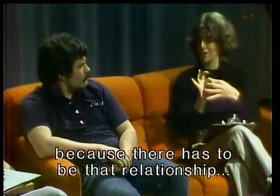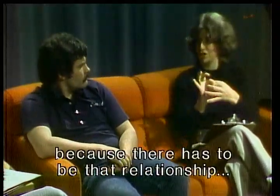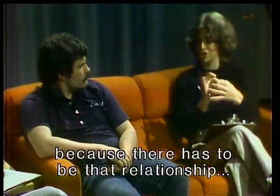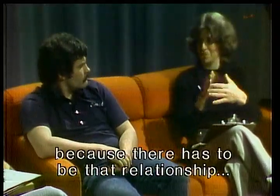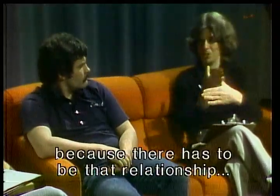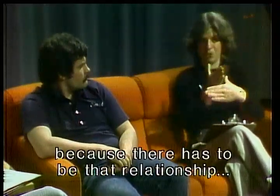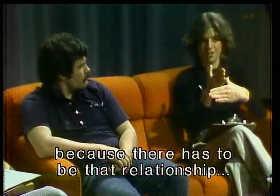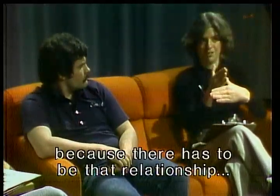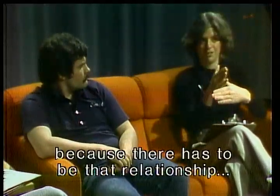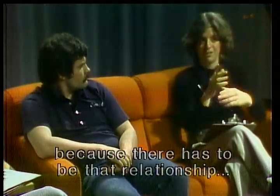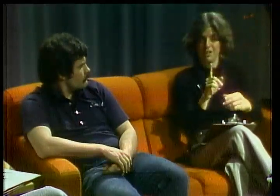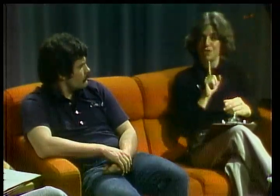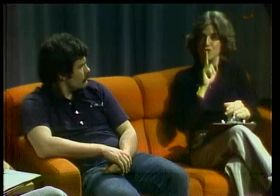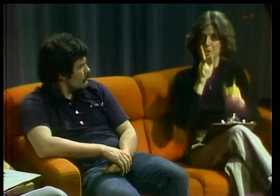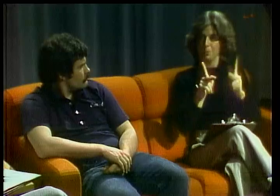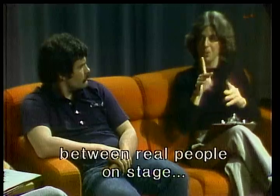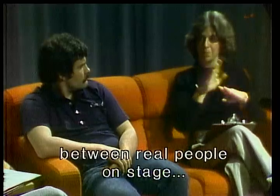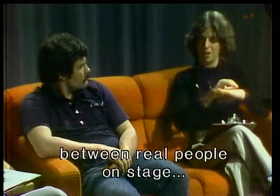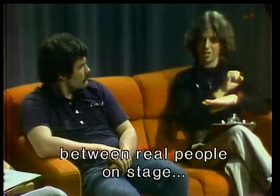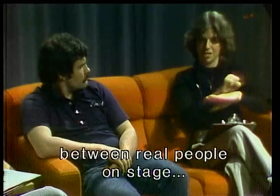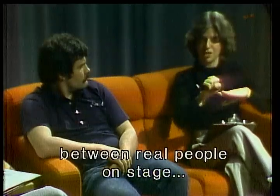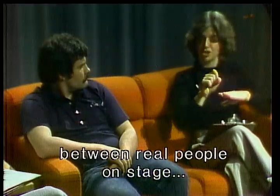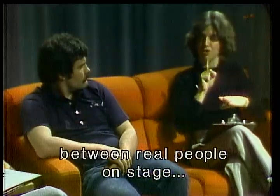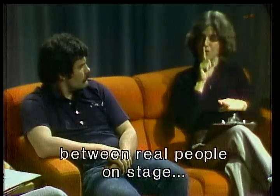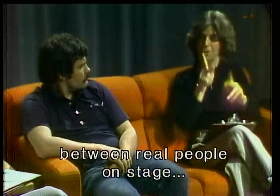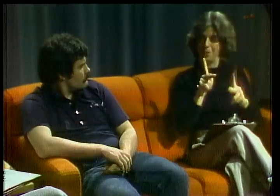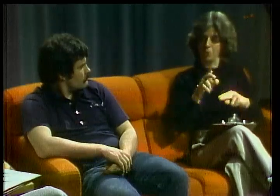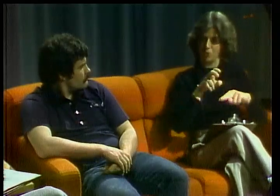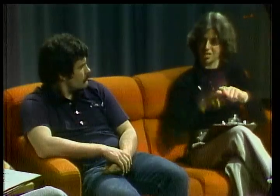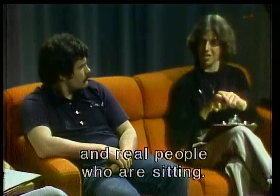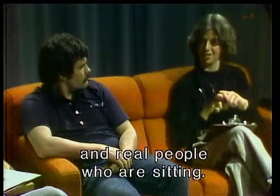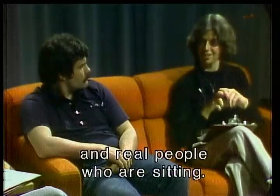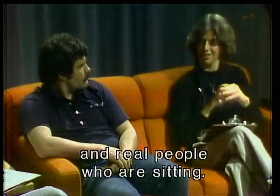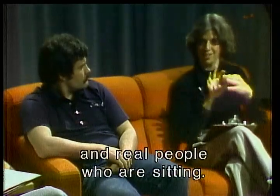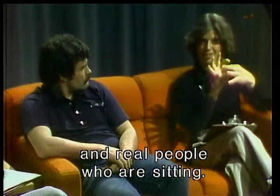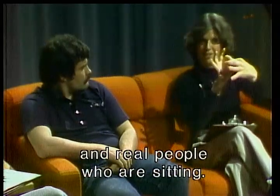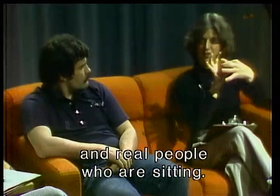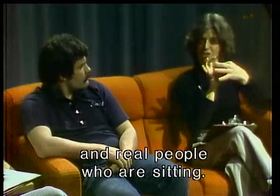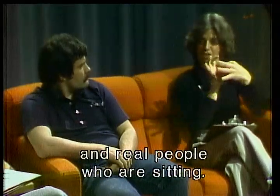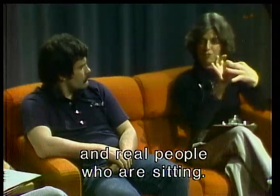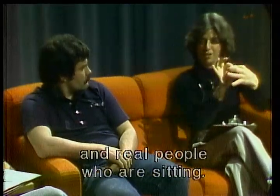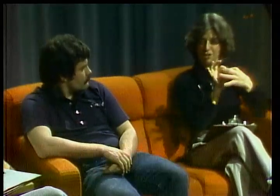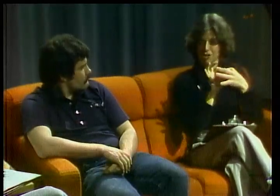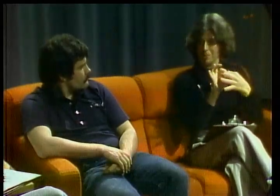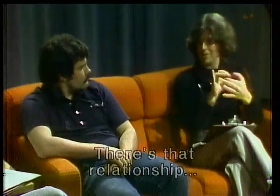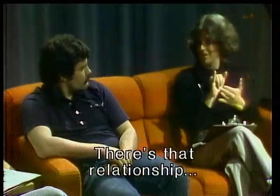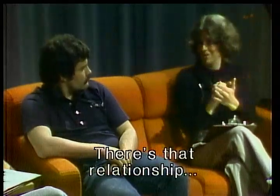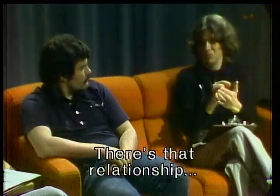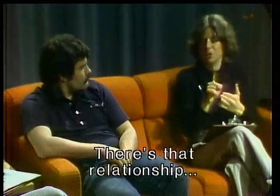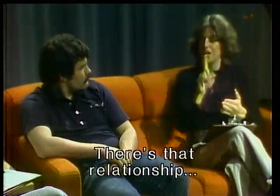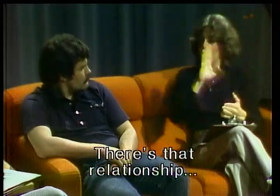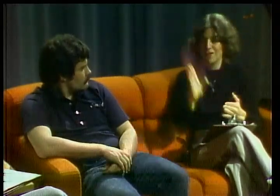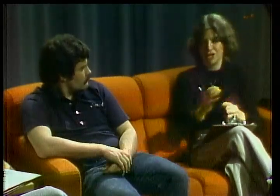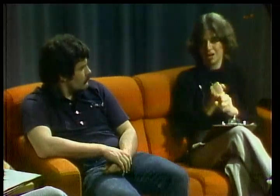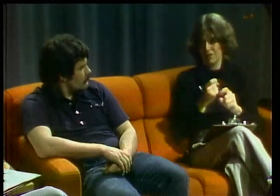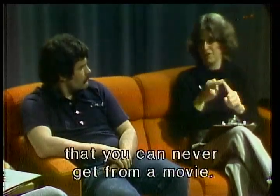relationship between real people on stage and the real people who are sitting. There's that relationship that you can never get from a